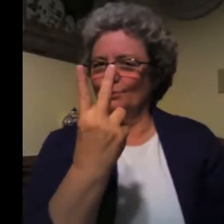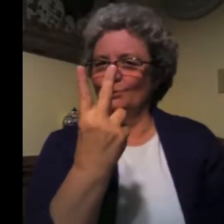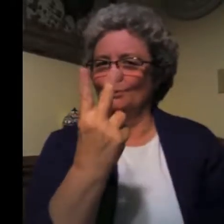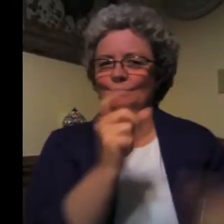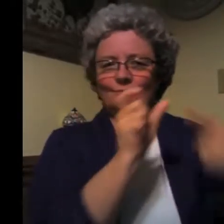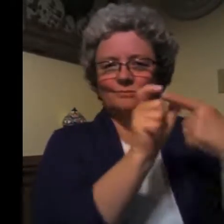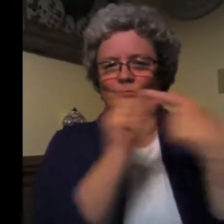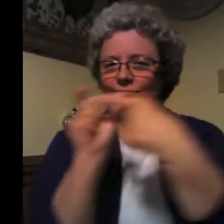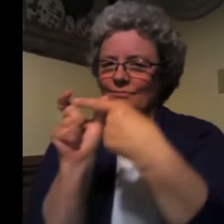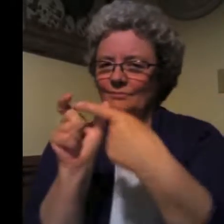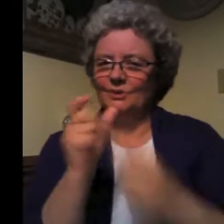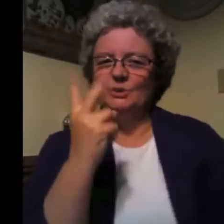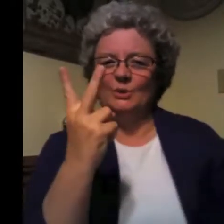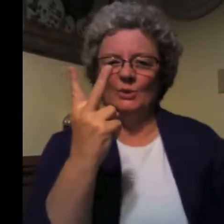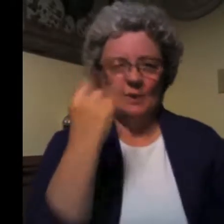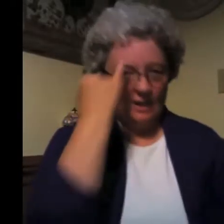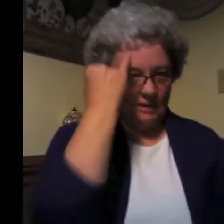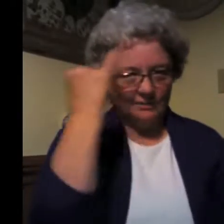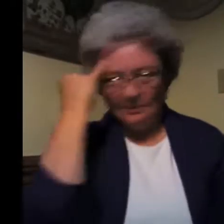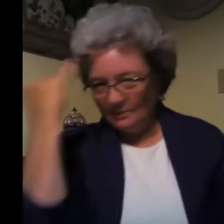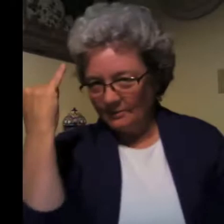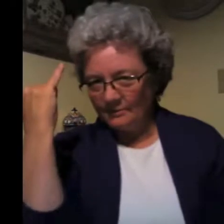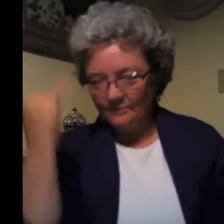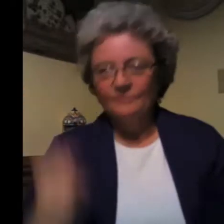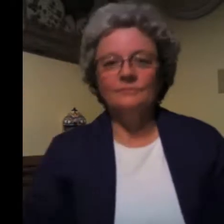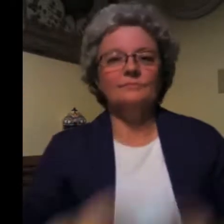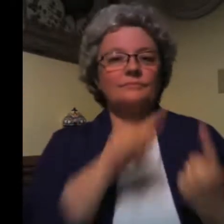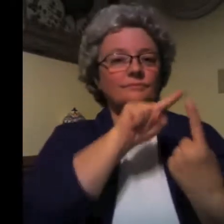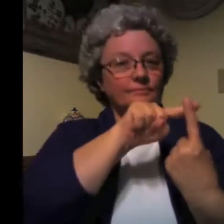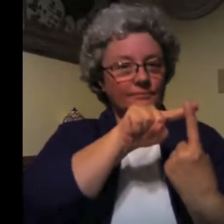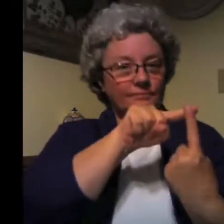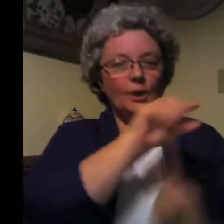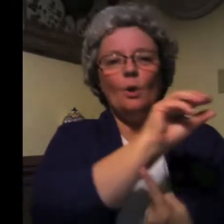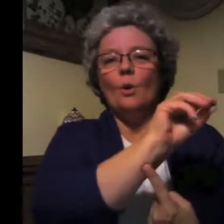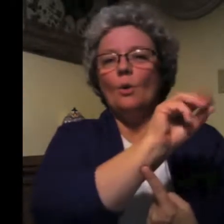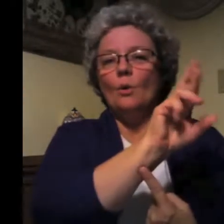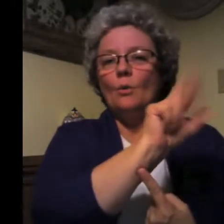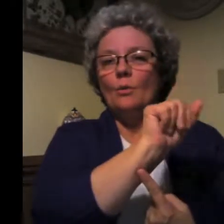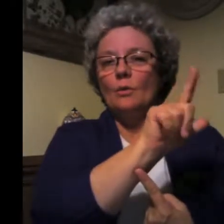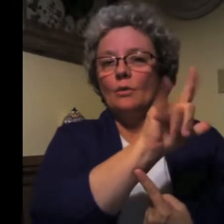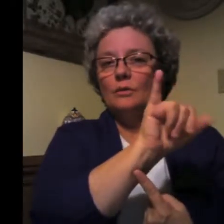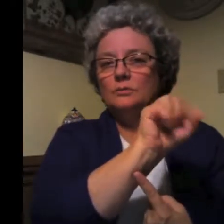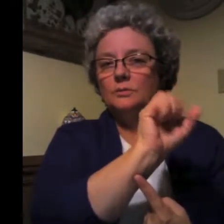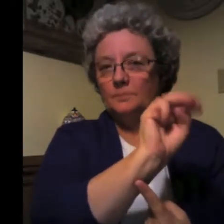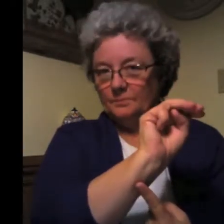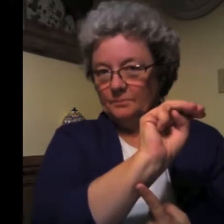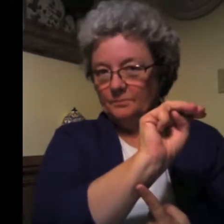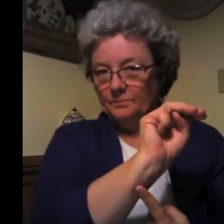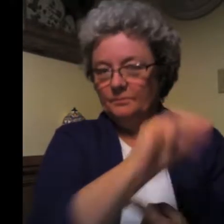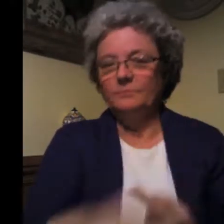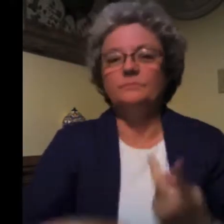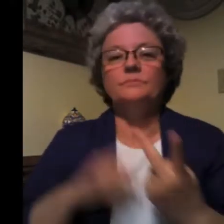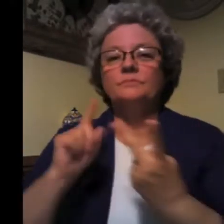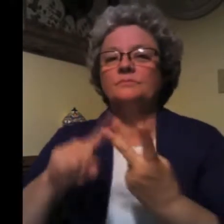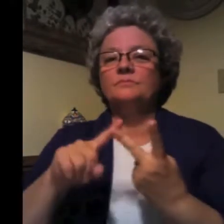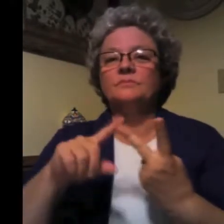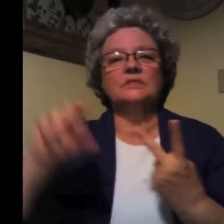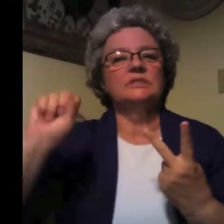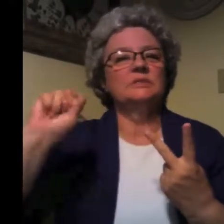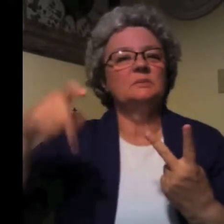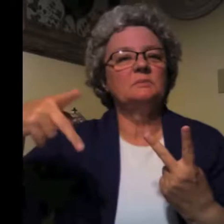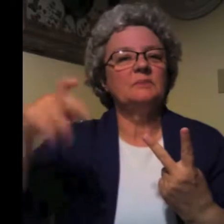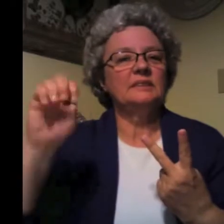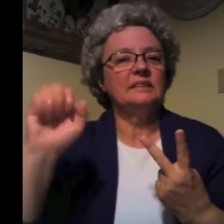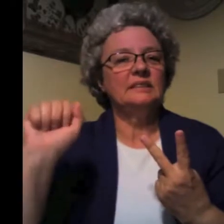I wanted to discuss two separate words that have two separate ideas: oralism and